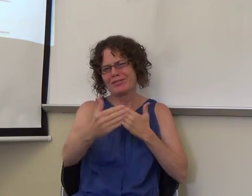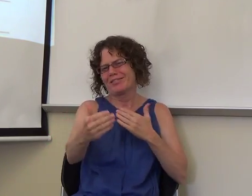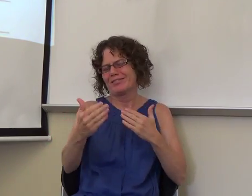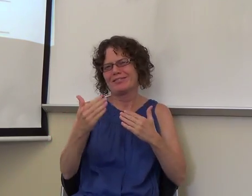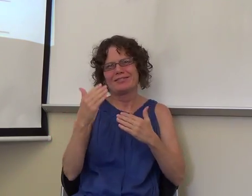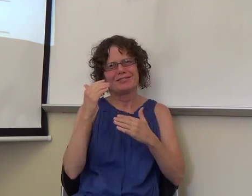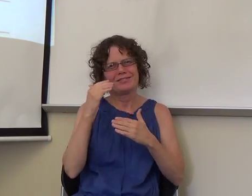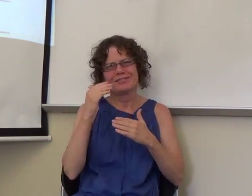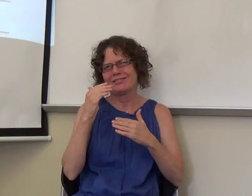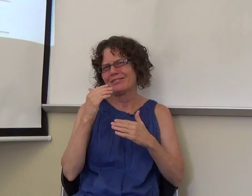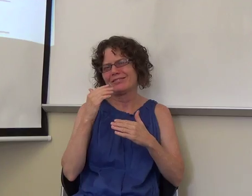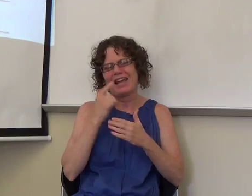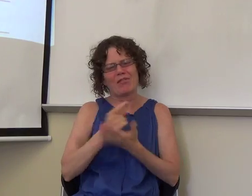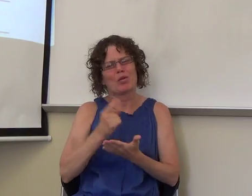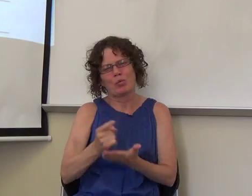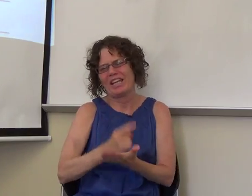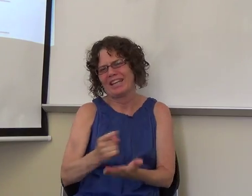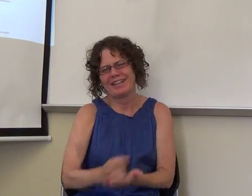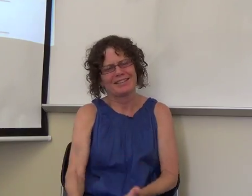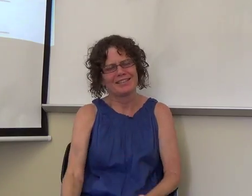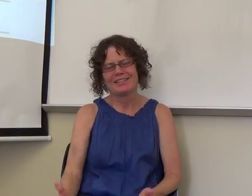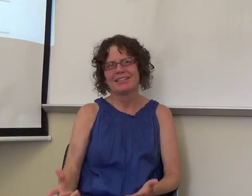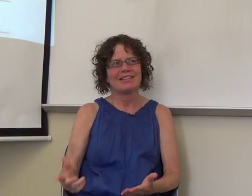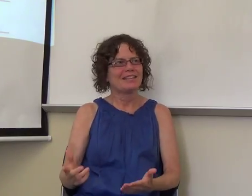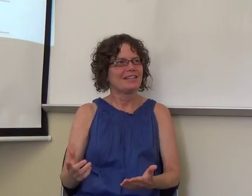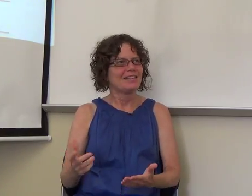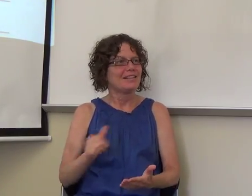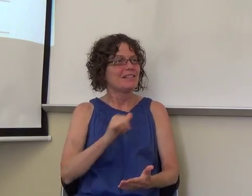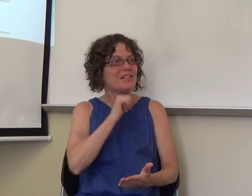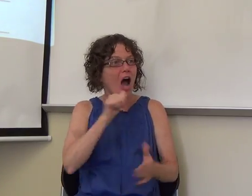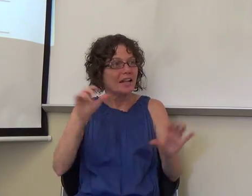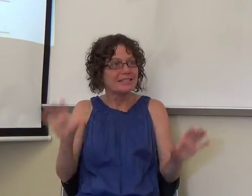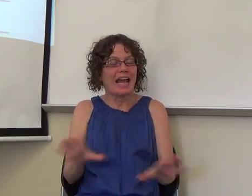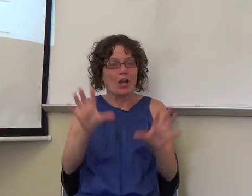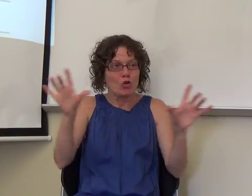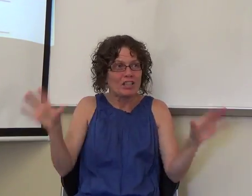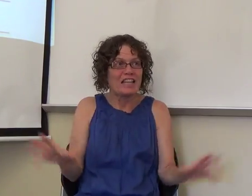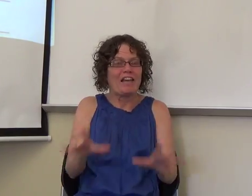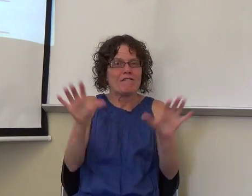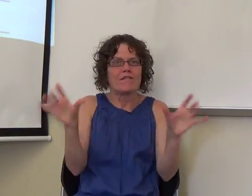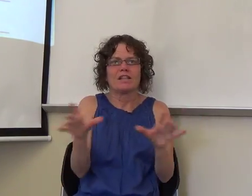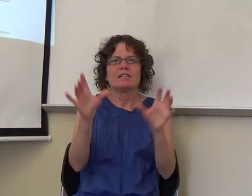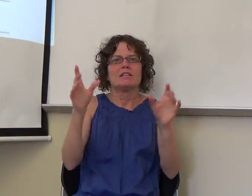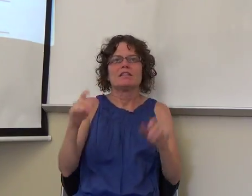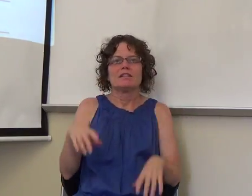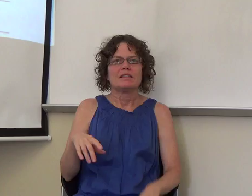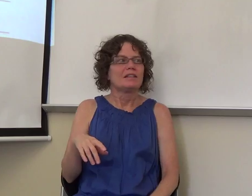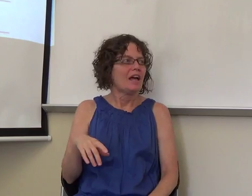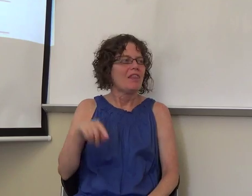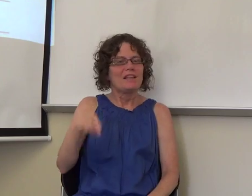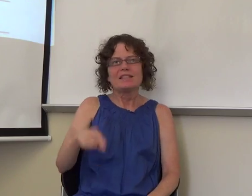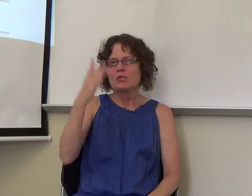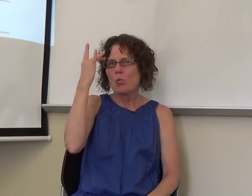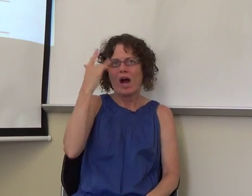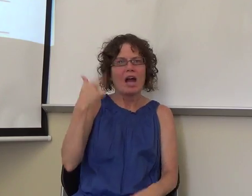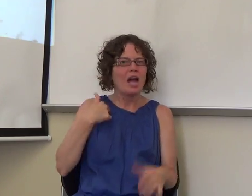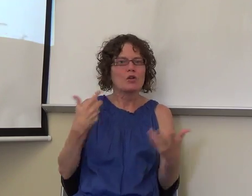I So believe- not I wouldn't decorative. guess, not decorative, that, Okay, yeah, no, it may not, this is why I don't want you to use the